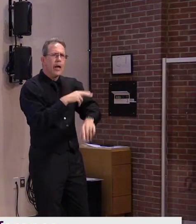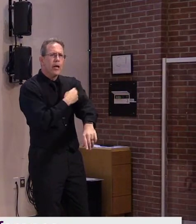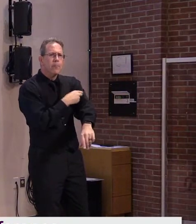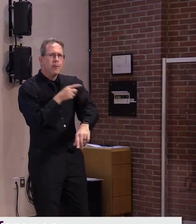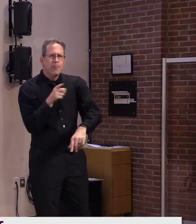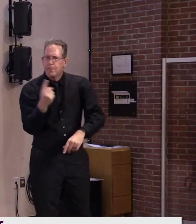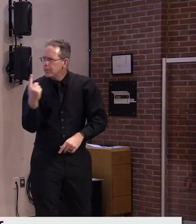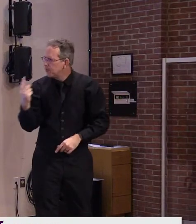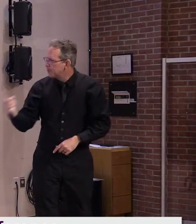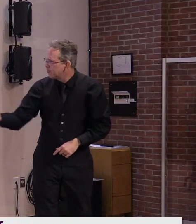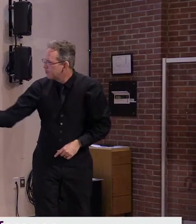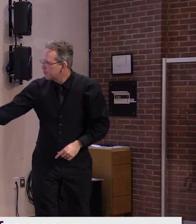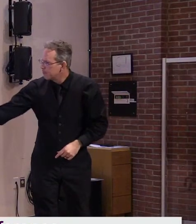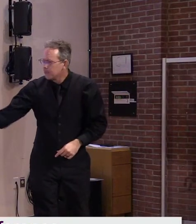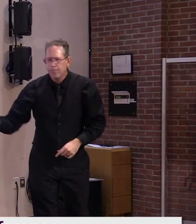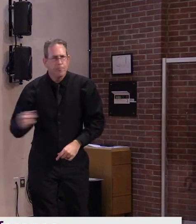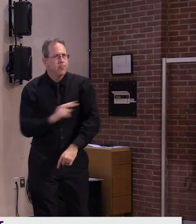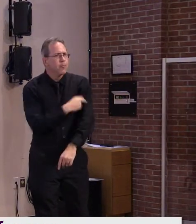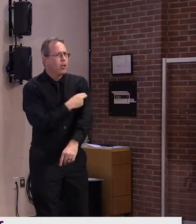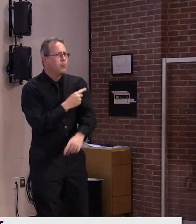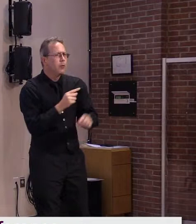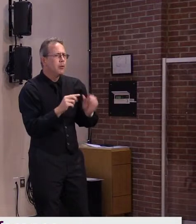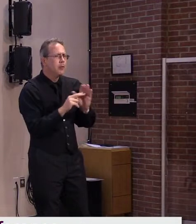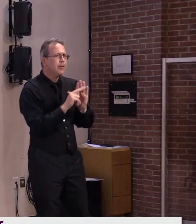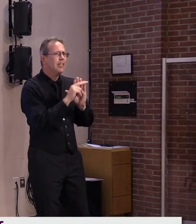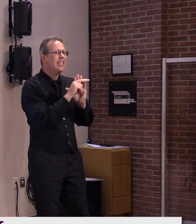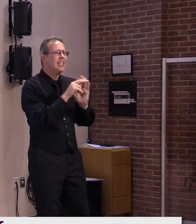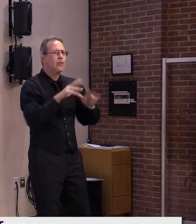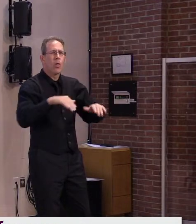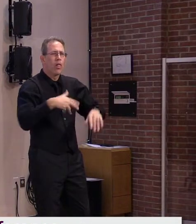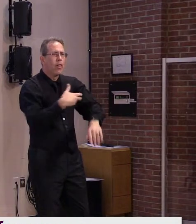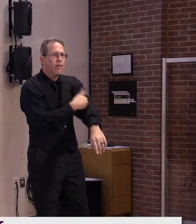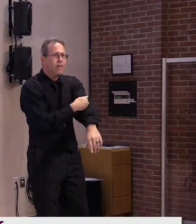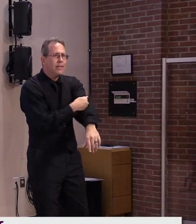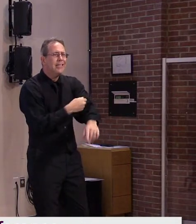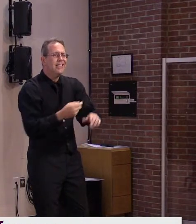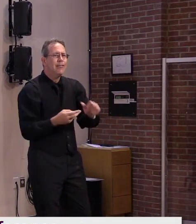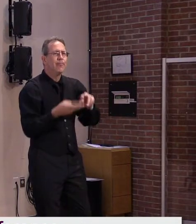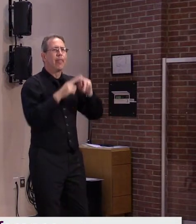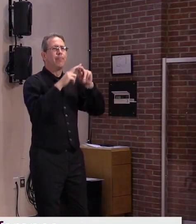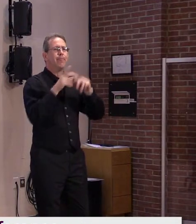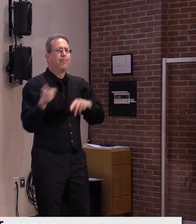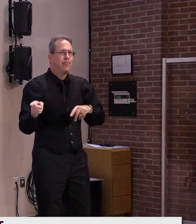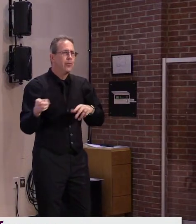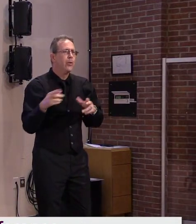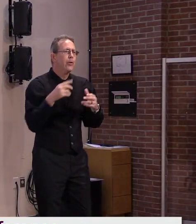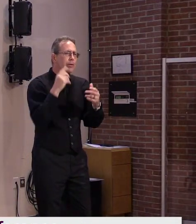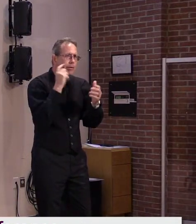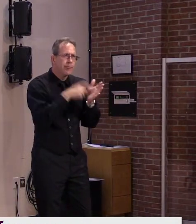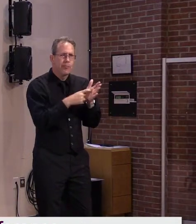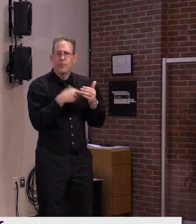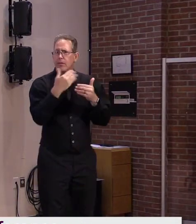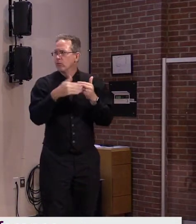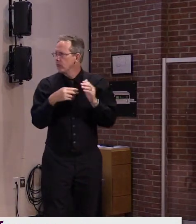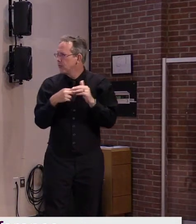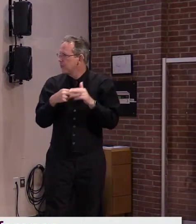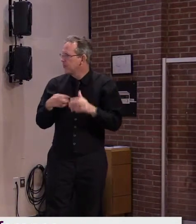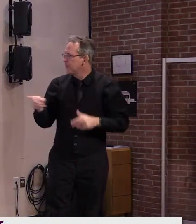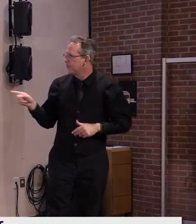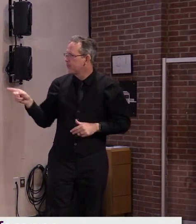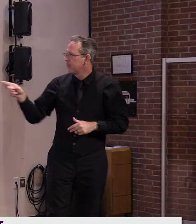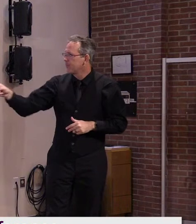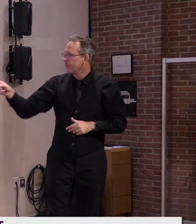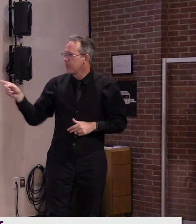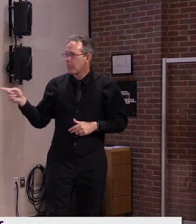very highly vaccinated states. So getting to the Northeast region, we mentioned that there were signs of improvement.